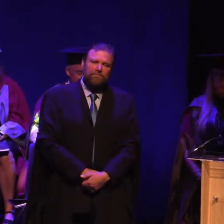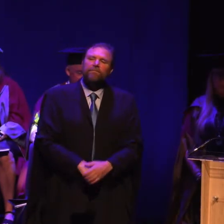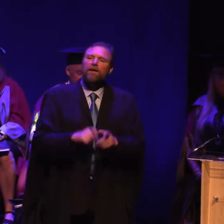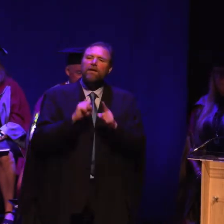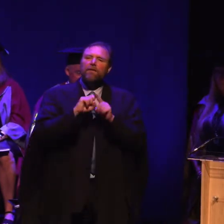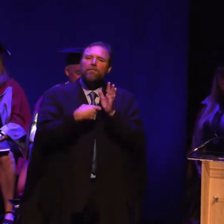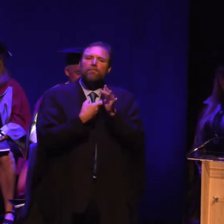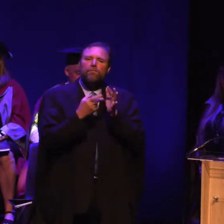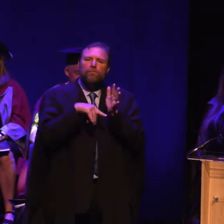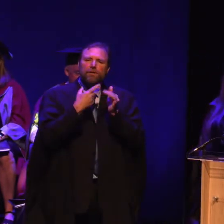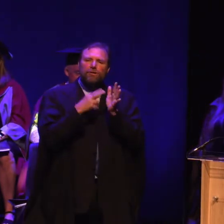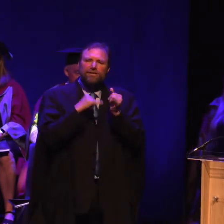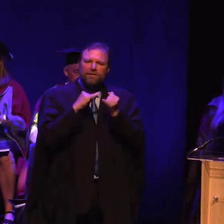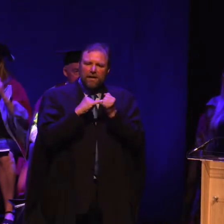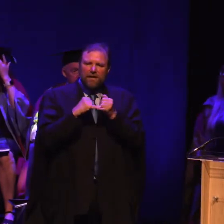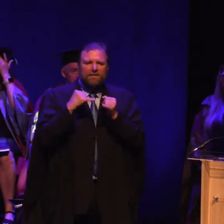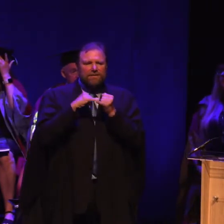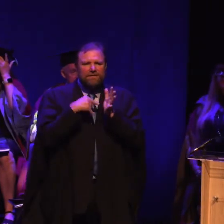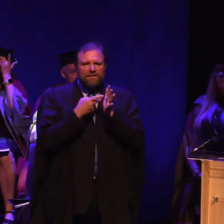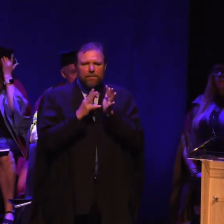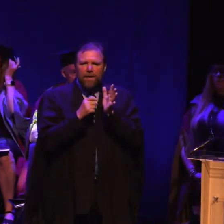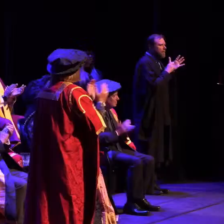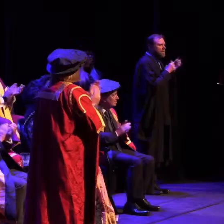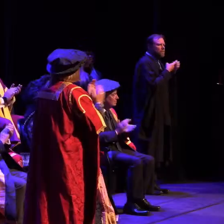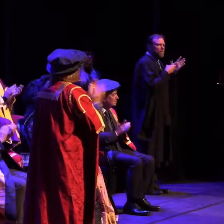Prajita Tambapo.